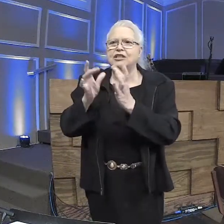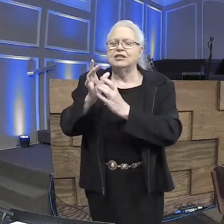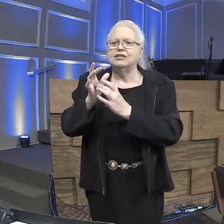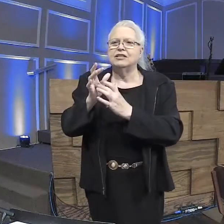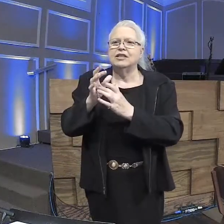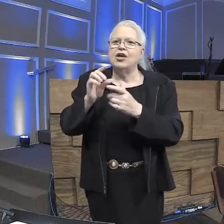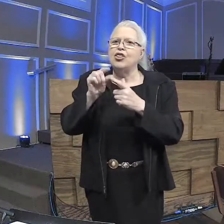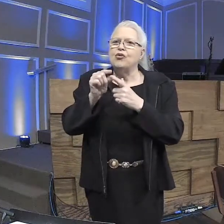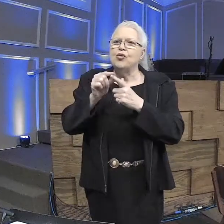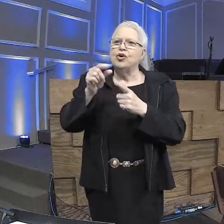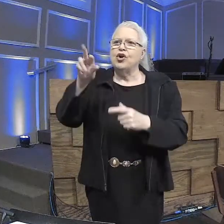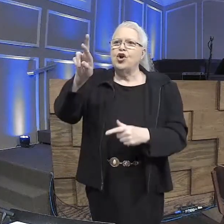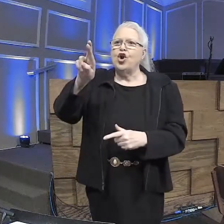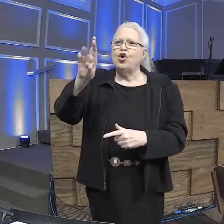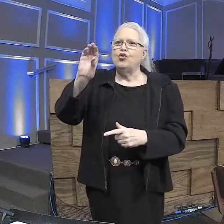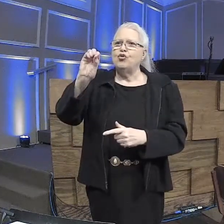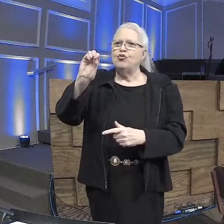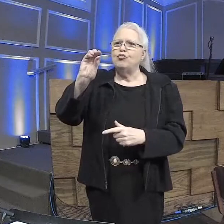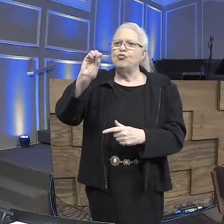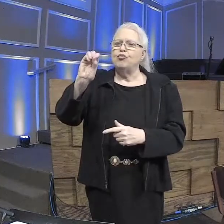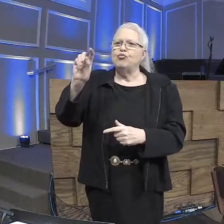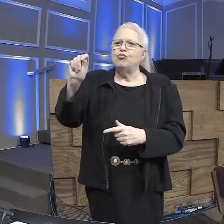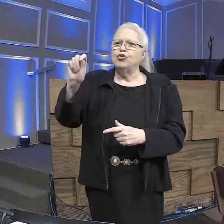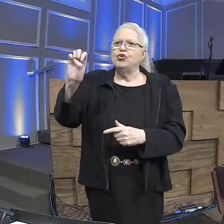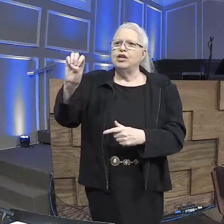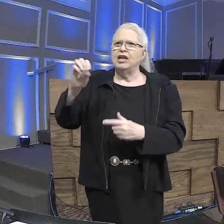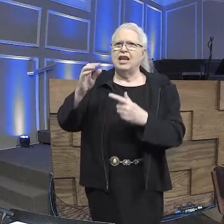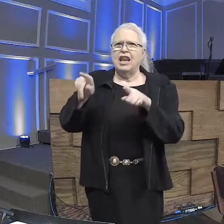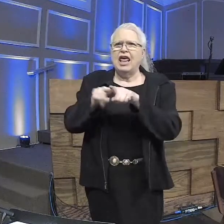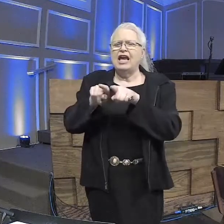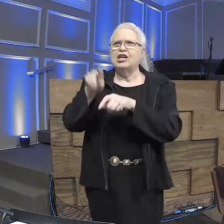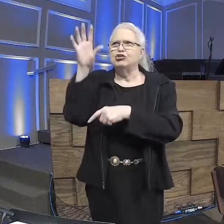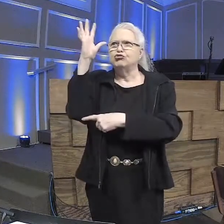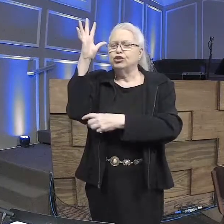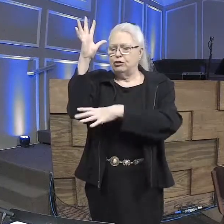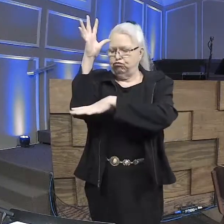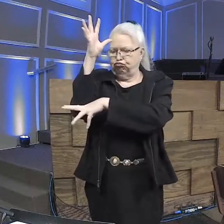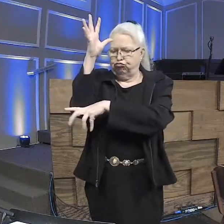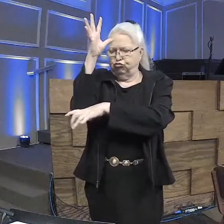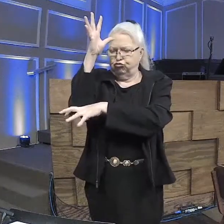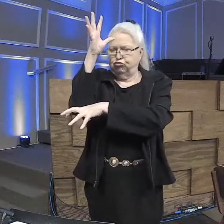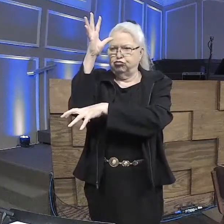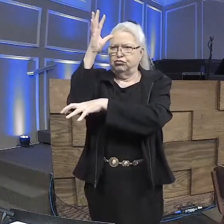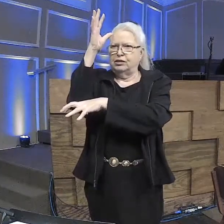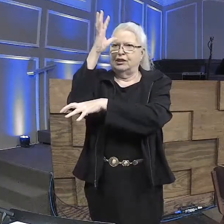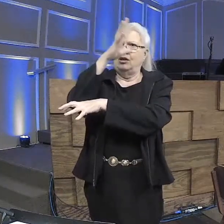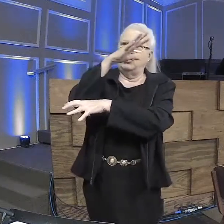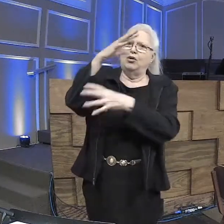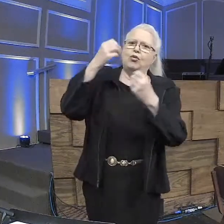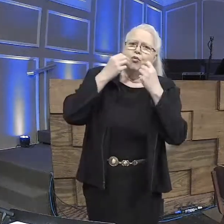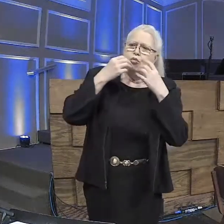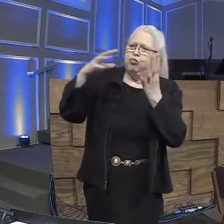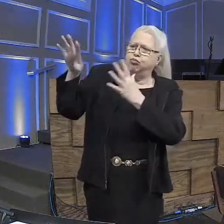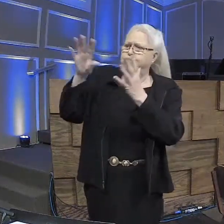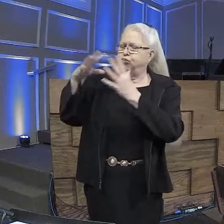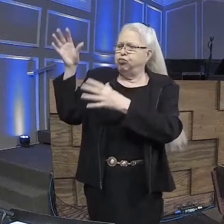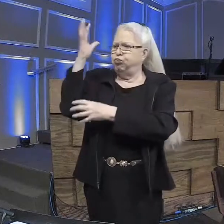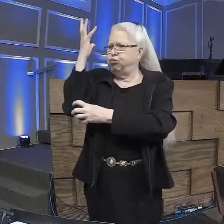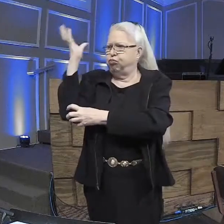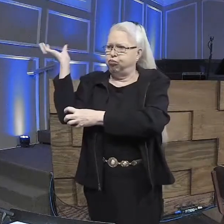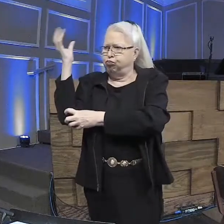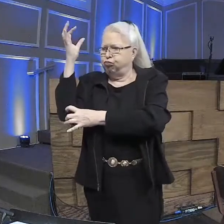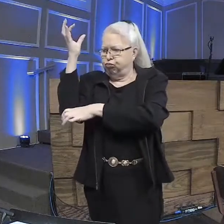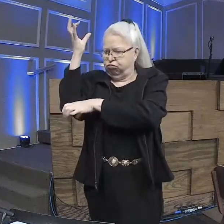up. Rooted like the roots of a tree, which keeps it stable when strong winds blow and storms